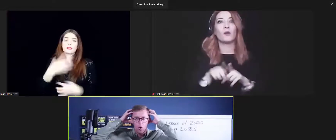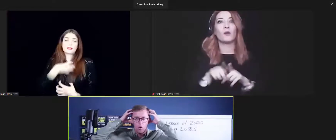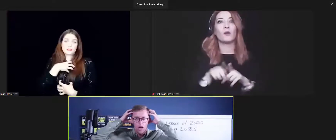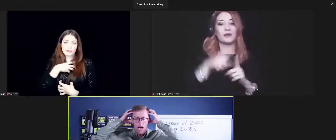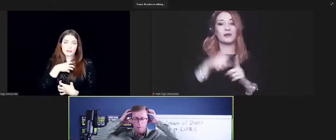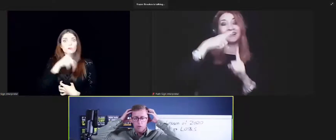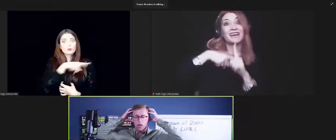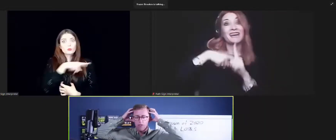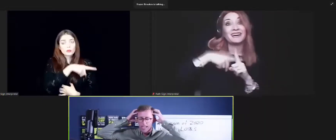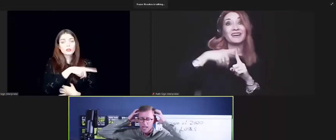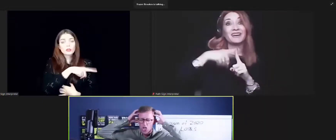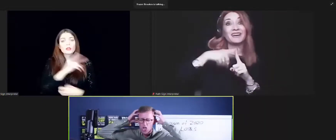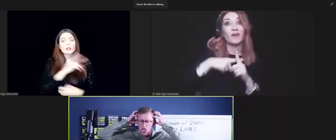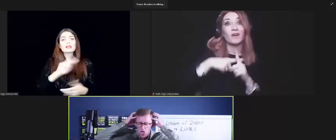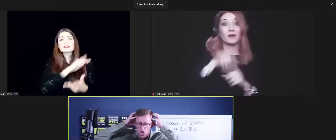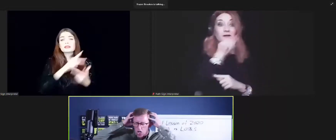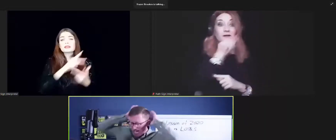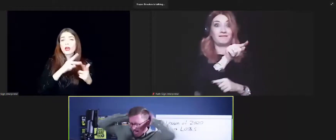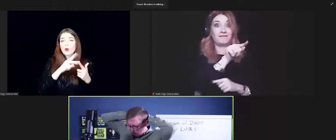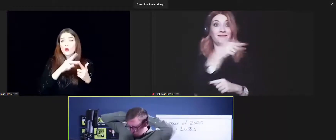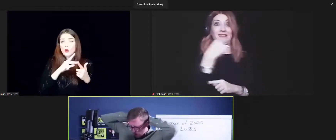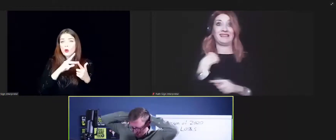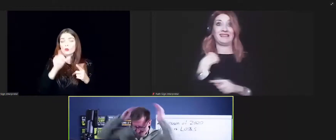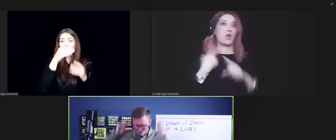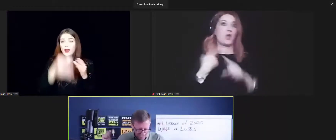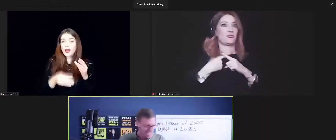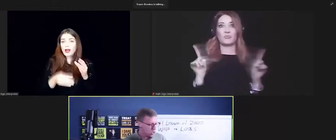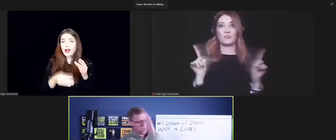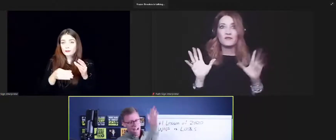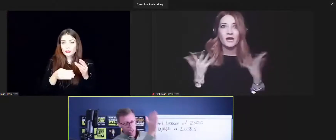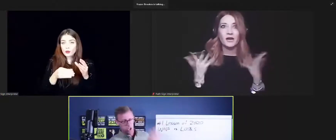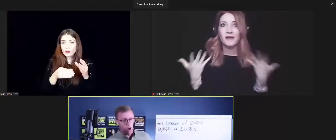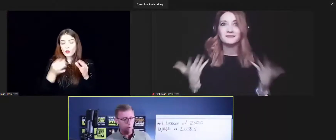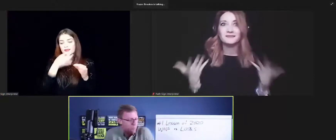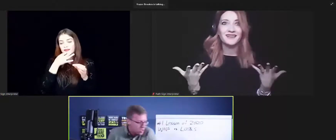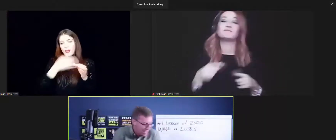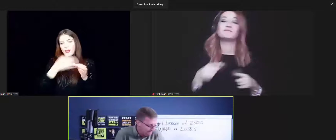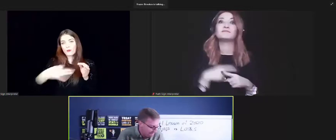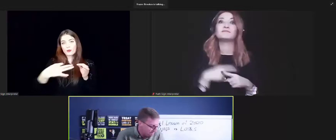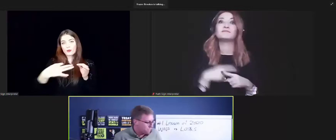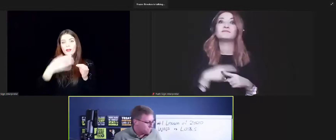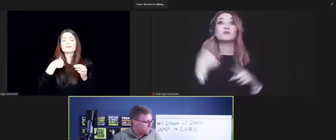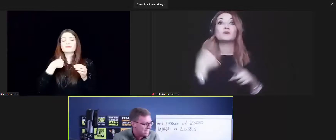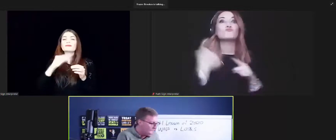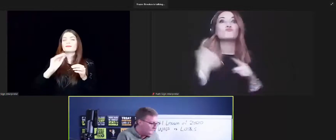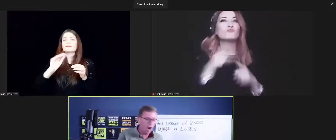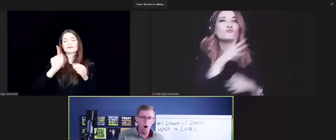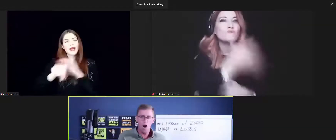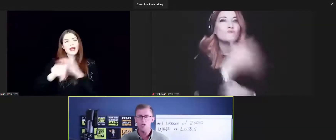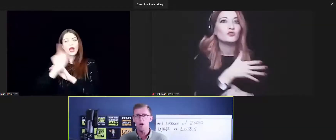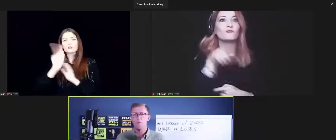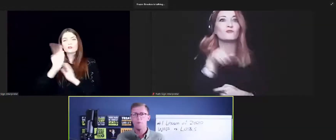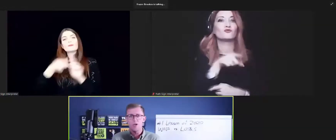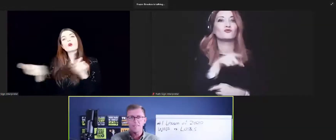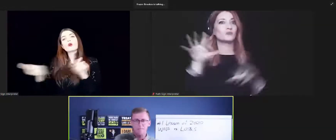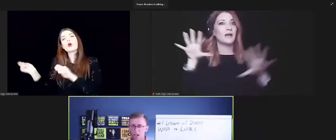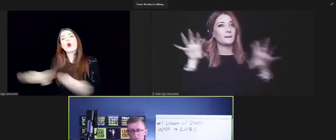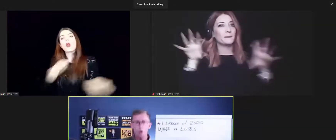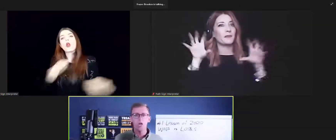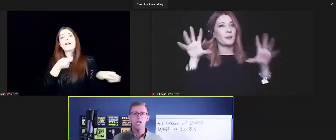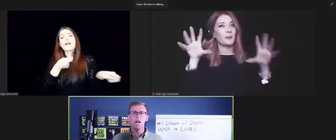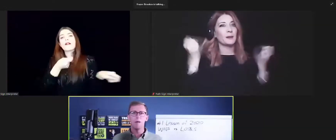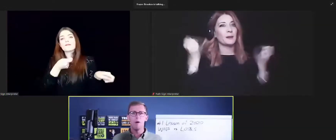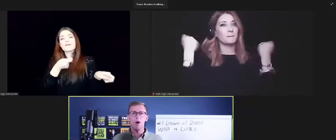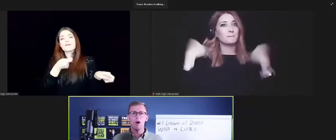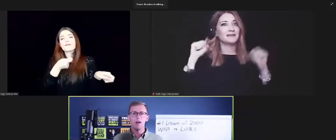hole. I'm still thinking, oh, I wish I'd used that club, or I wish I'd hit it a bit harder, or I wish I'd focused a